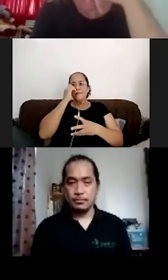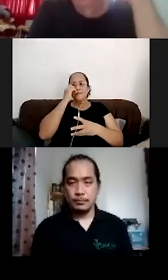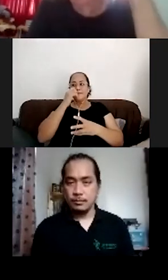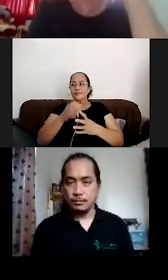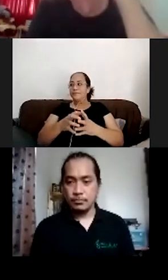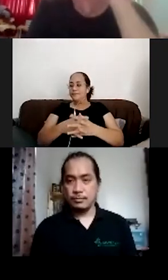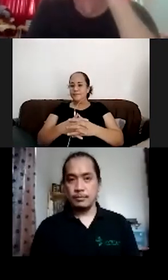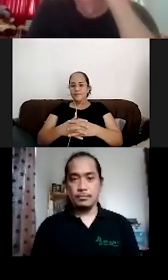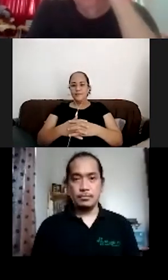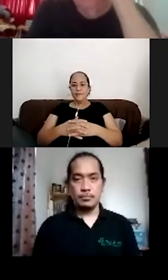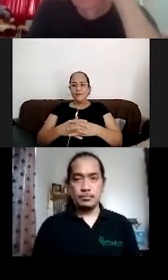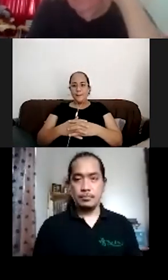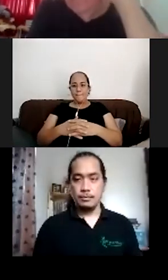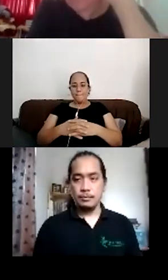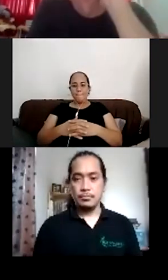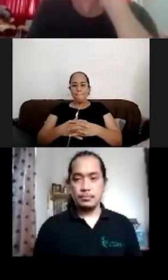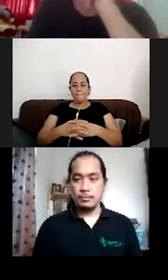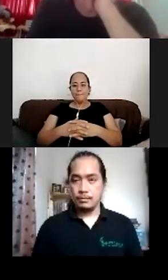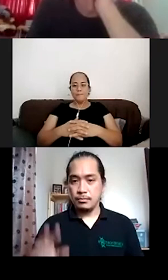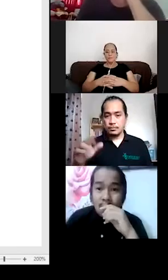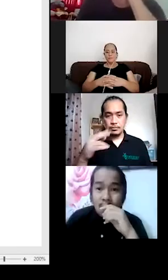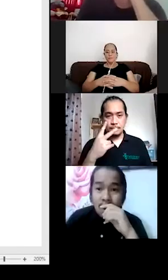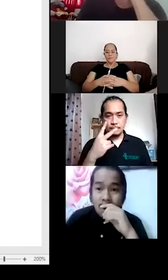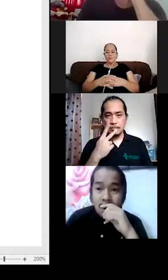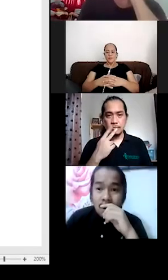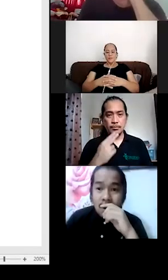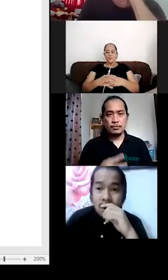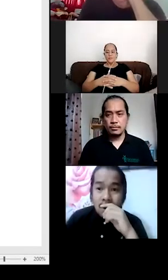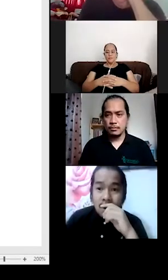Maybe Marvin can explain. Marvin?